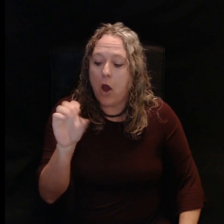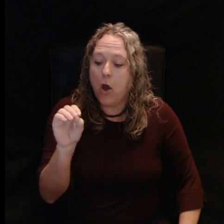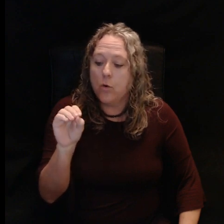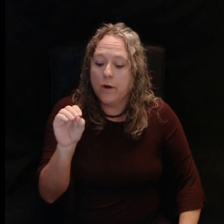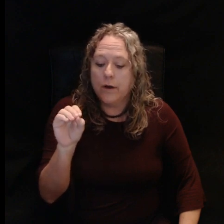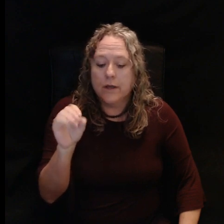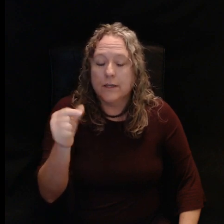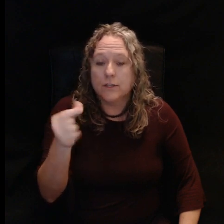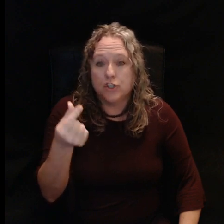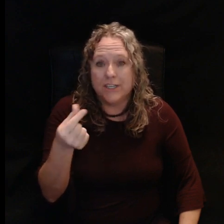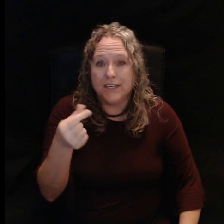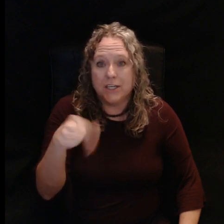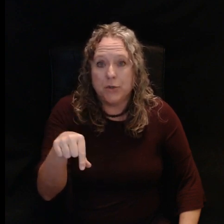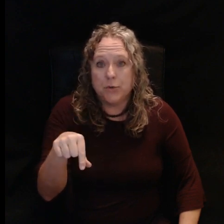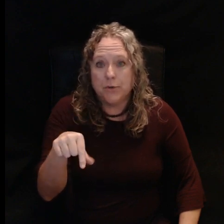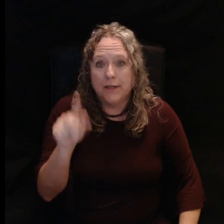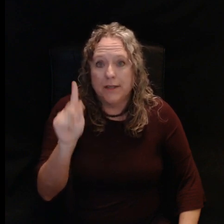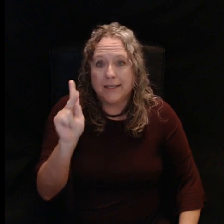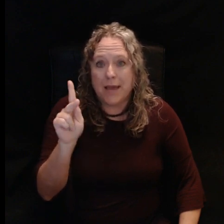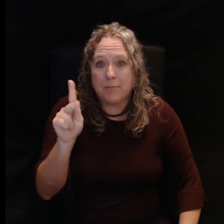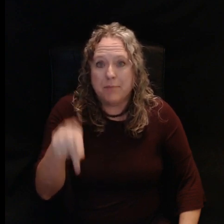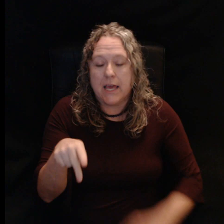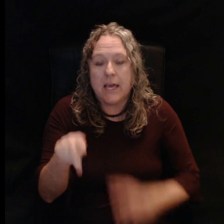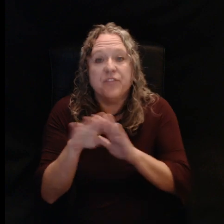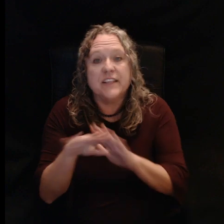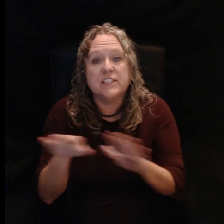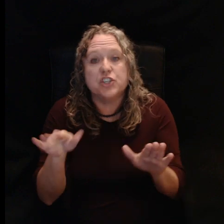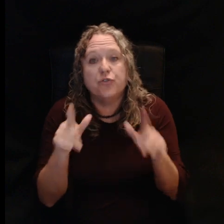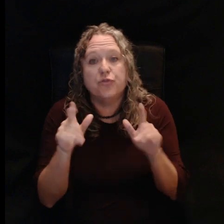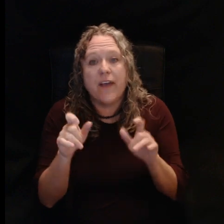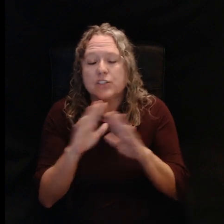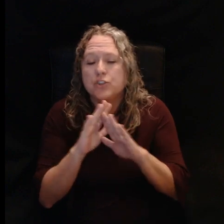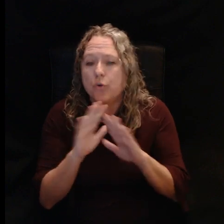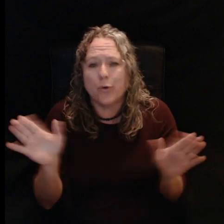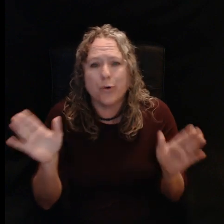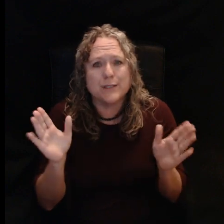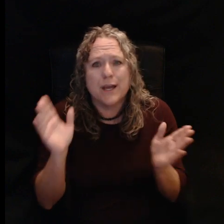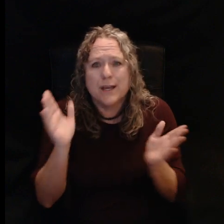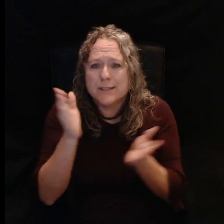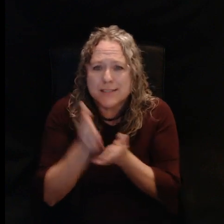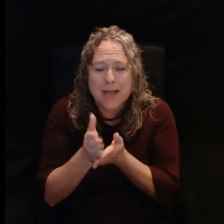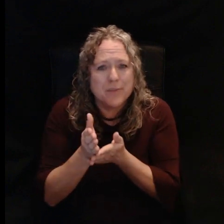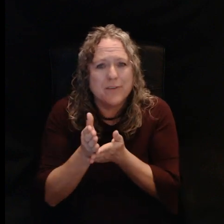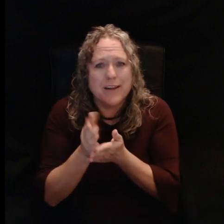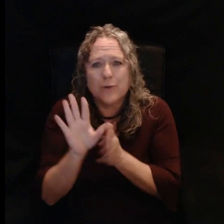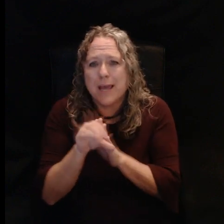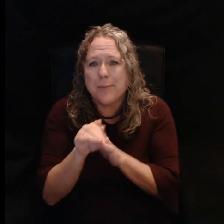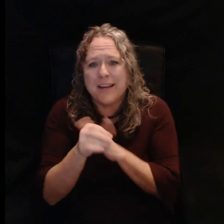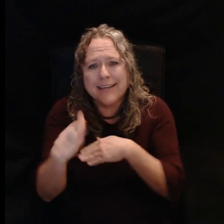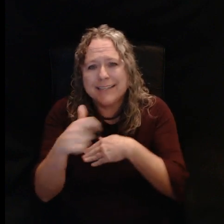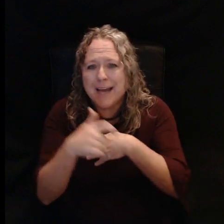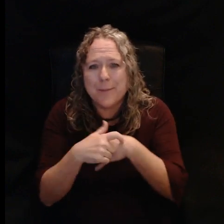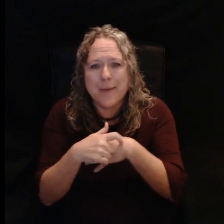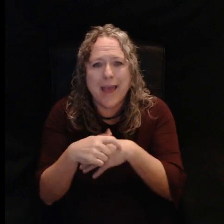O, G, Q, K, P. If this is too fast, no worries. Stop the videotape at any time